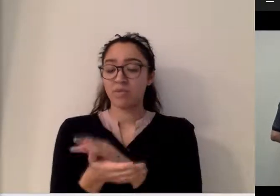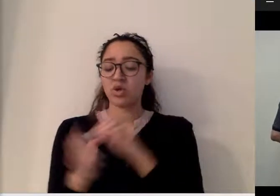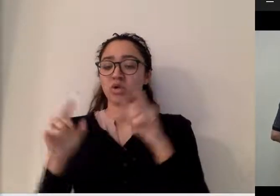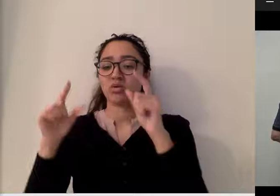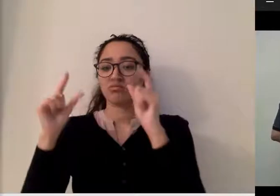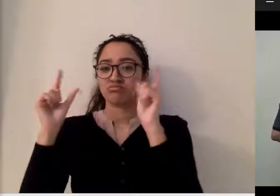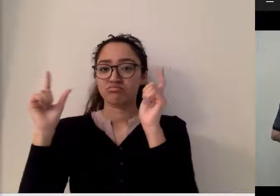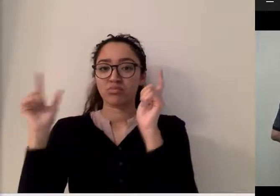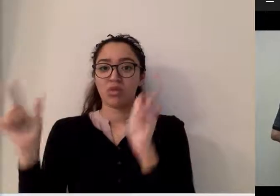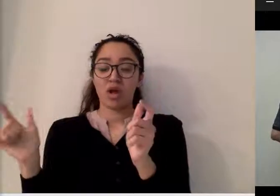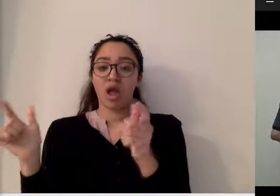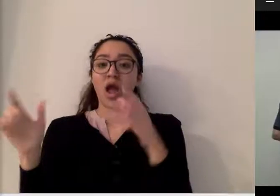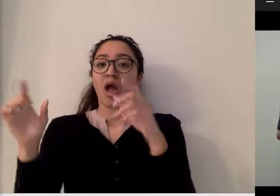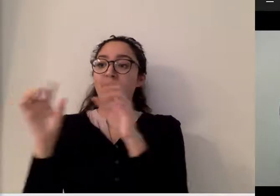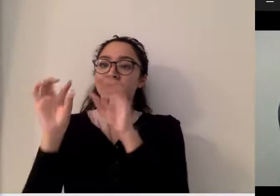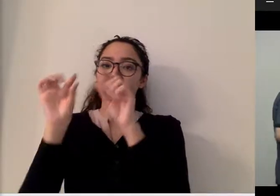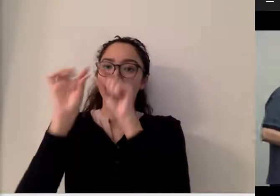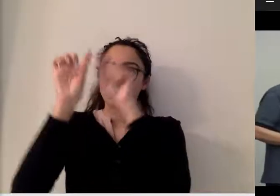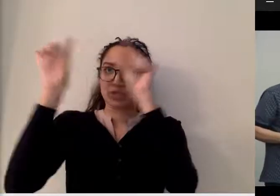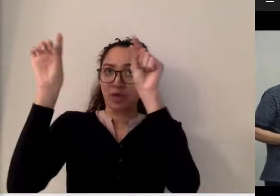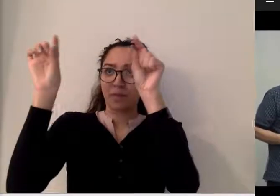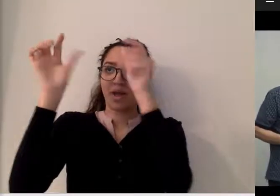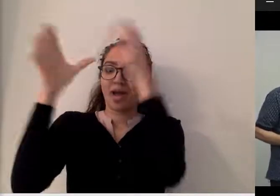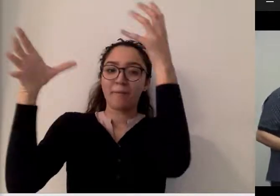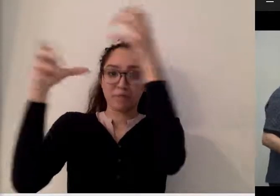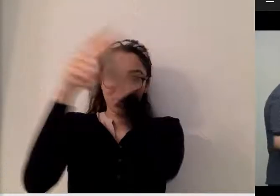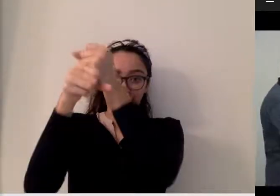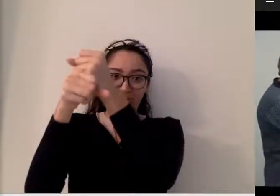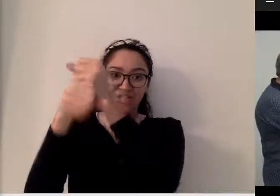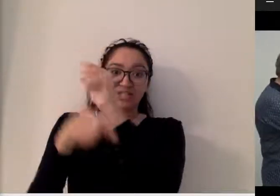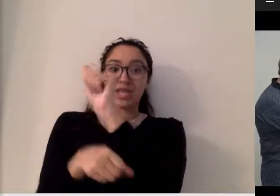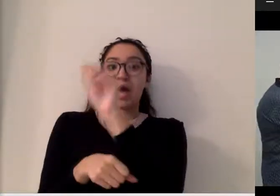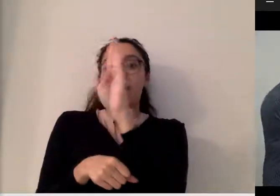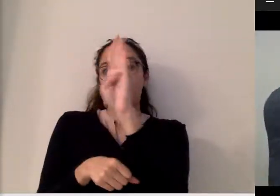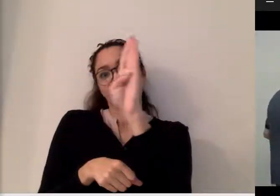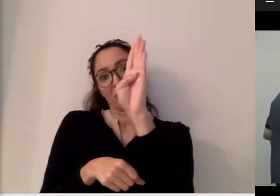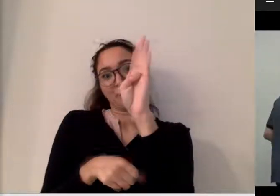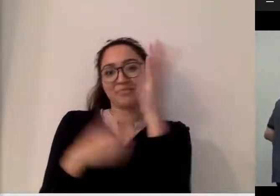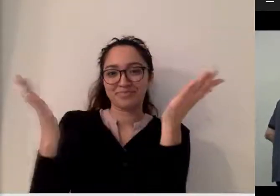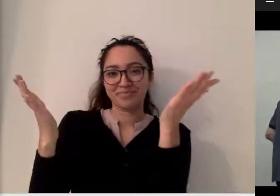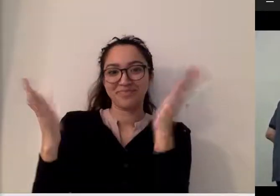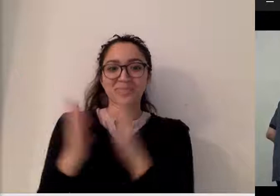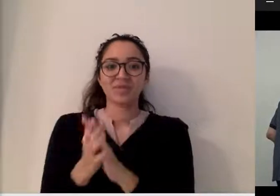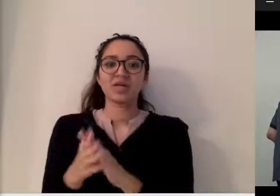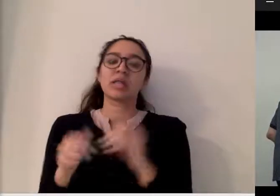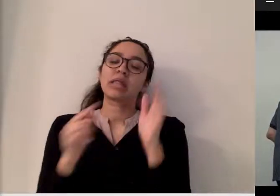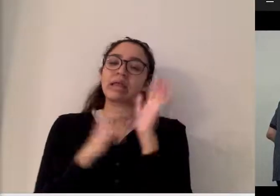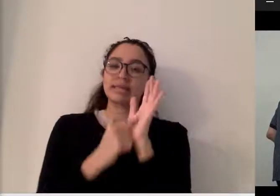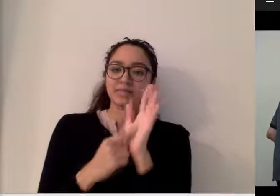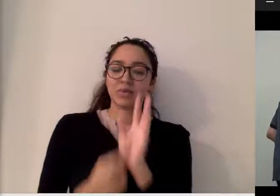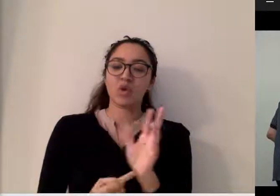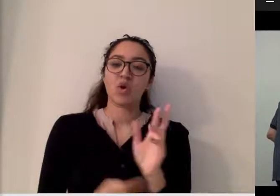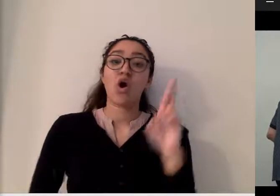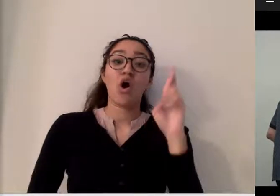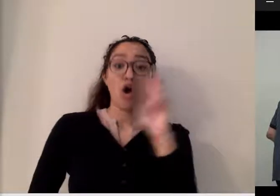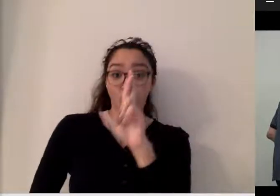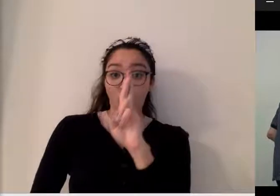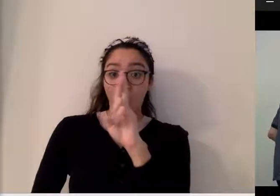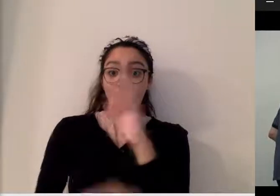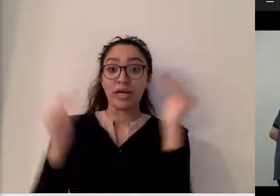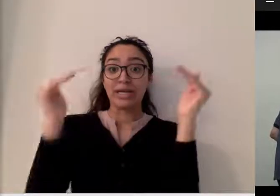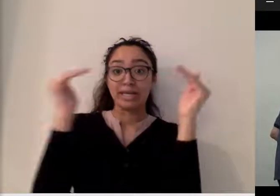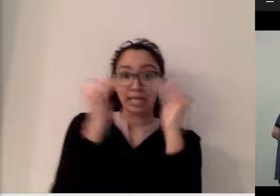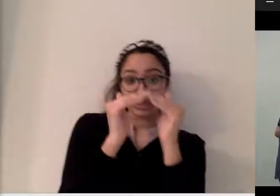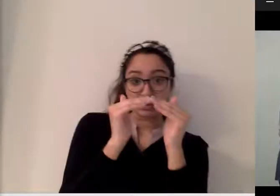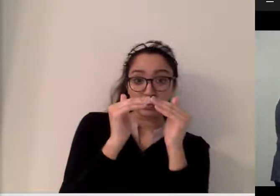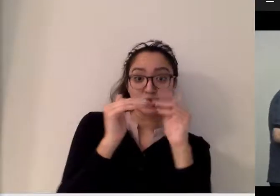word abbreviations at the top, and they abbreviate that. And then, in this example, they would write R equals, and